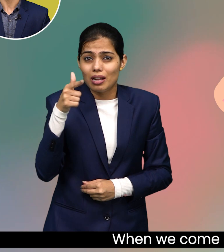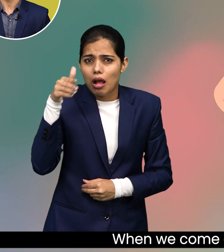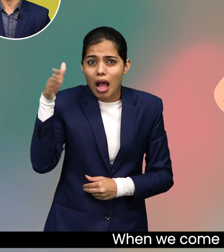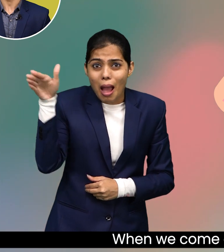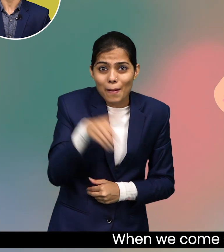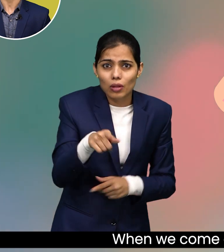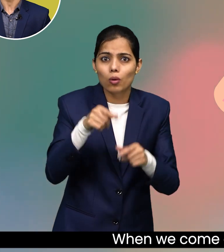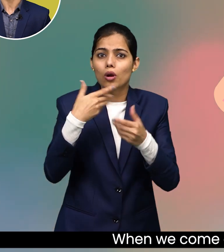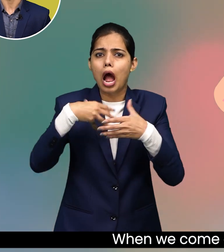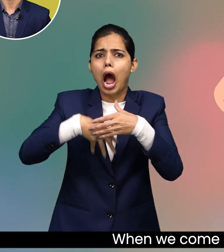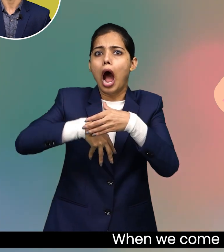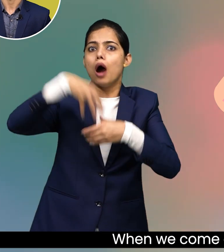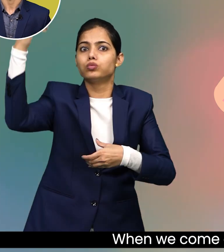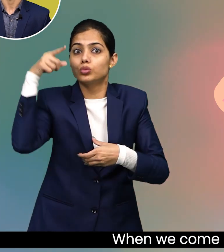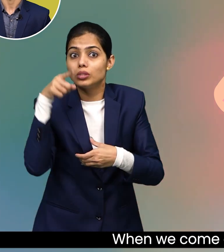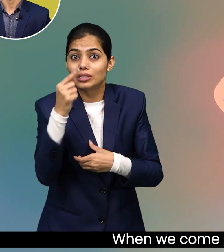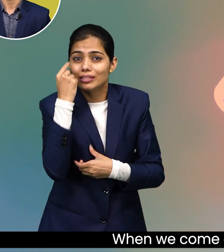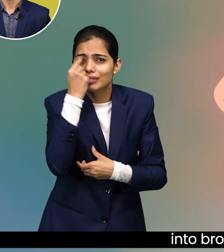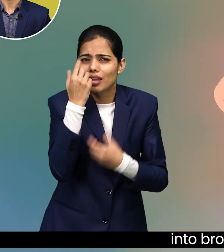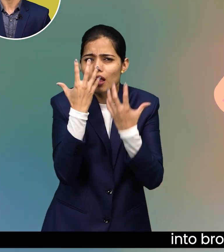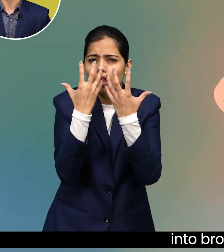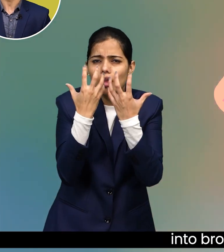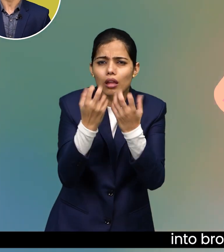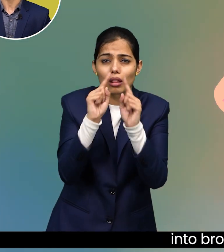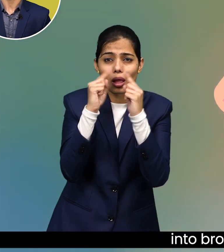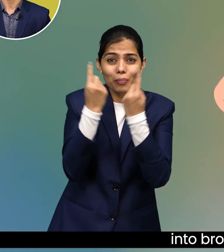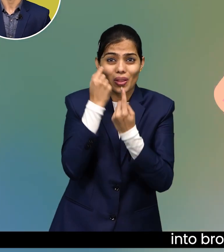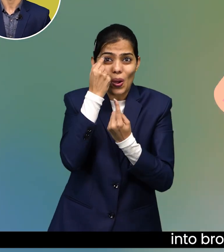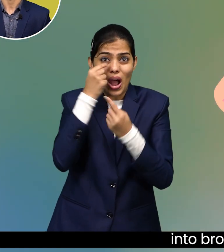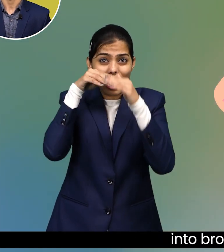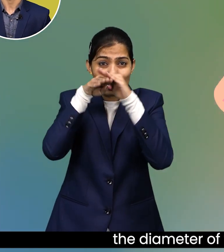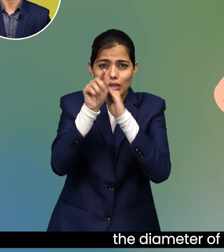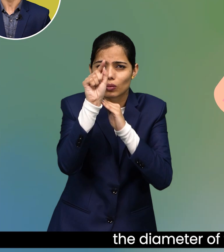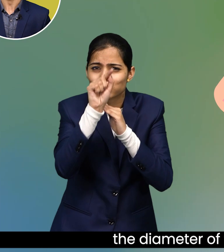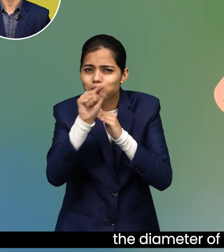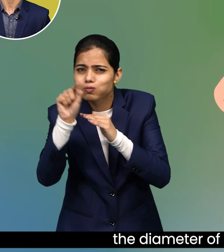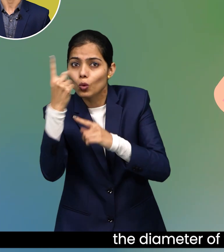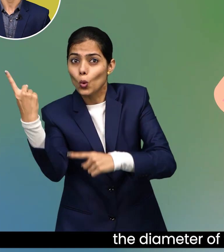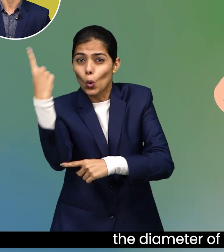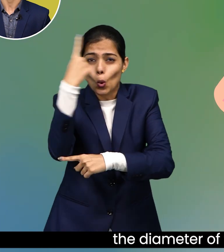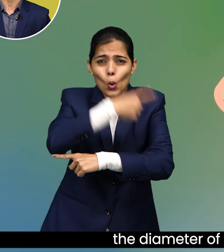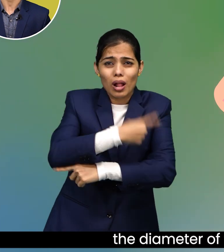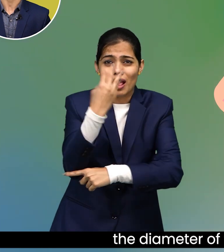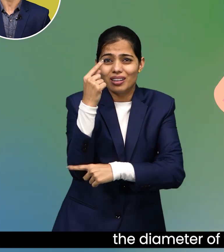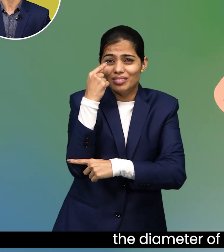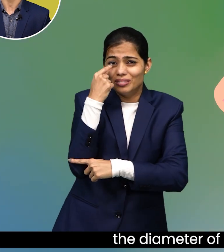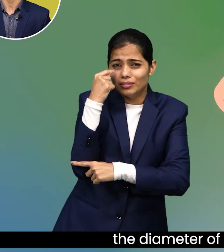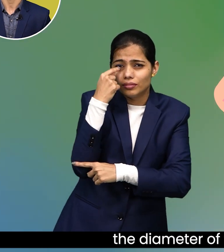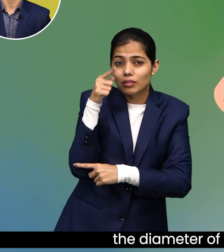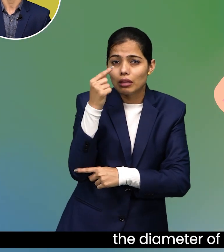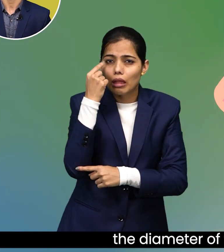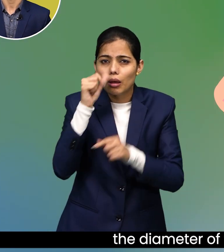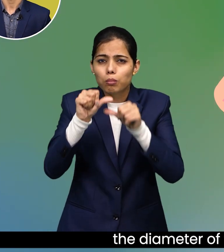When we come out of the dark room into broad daylight, the diameter of the pupil